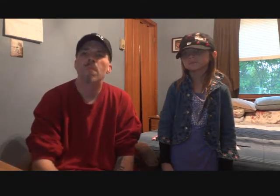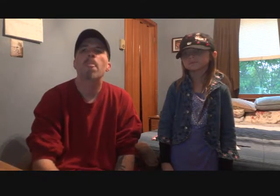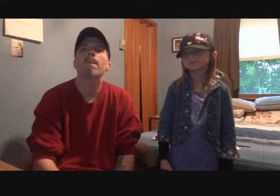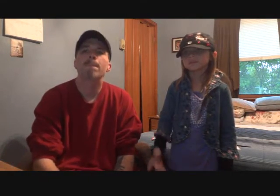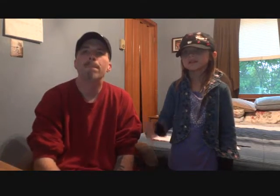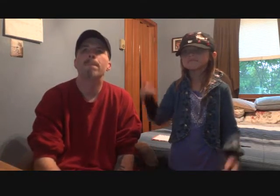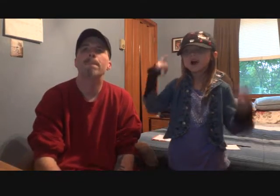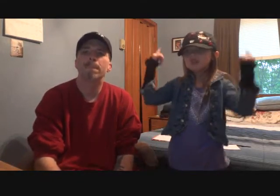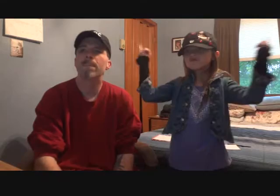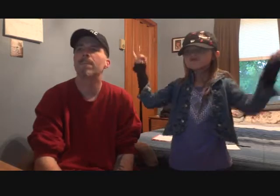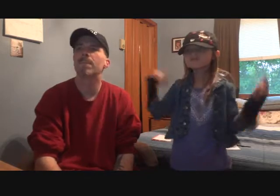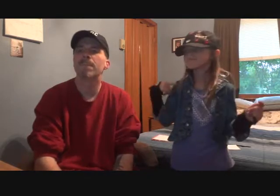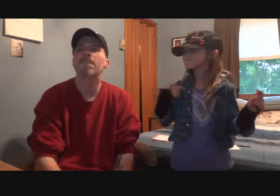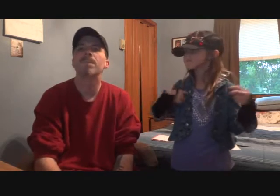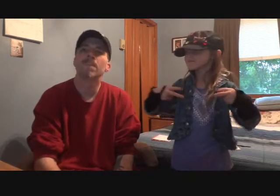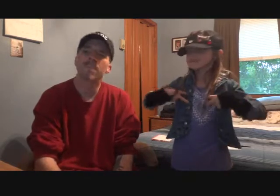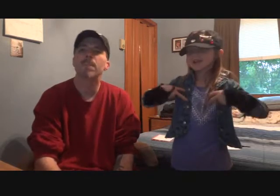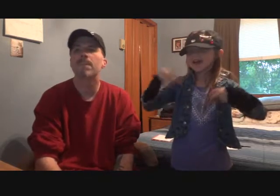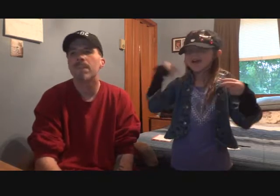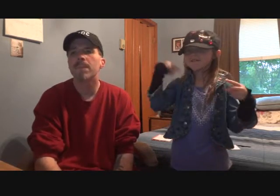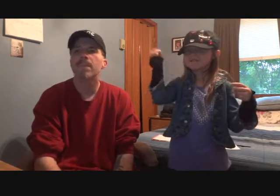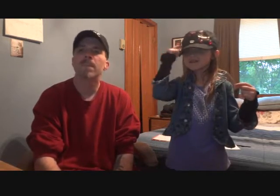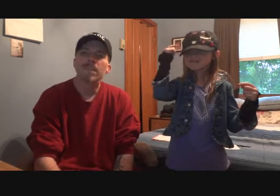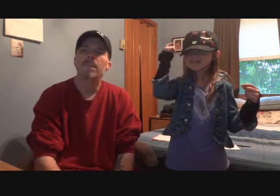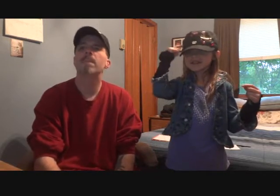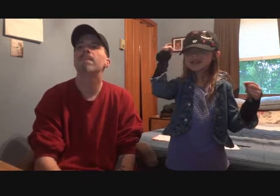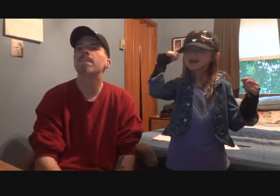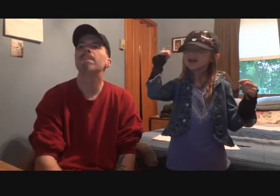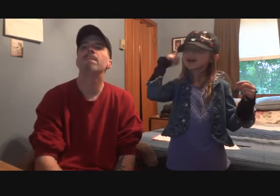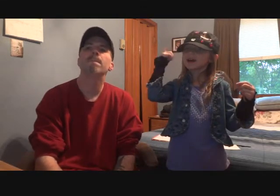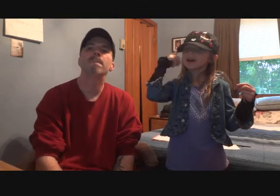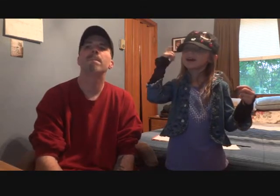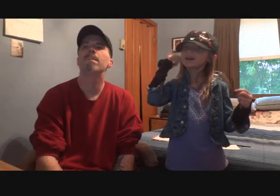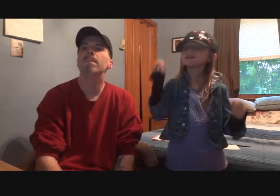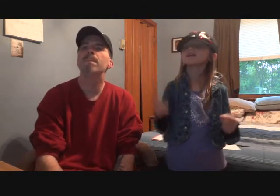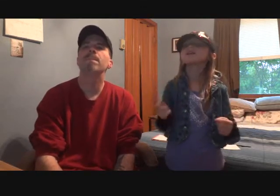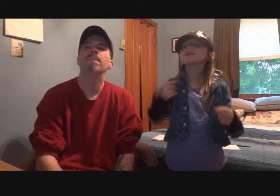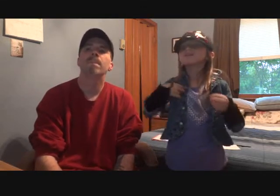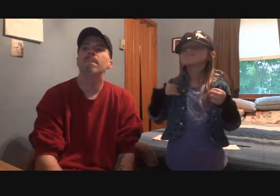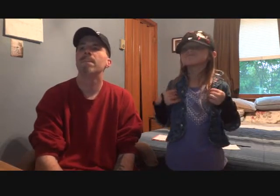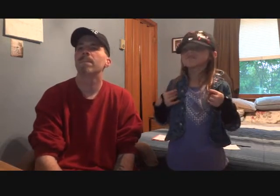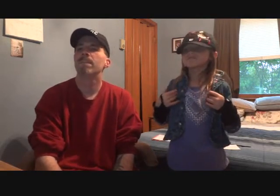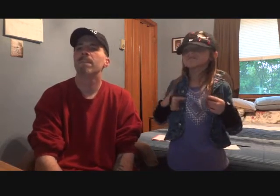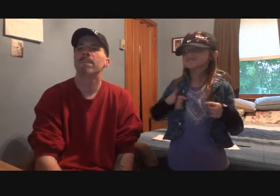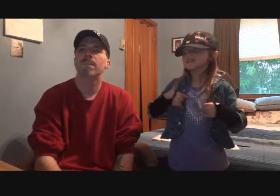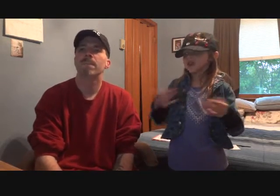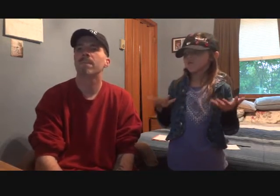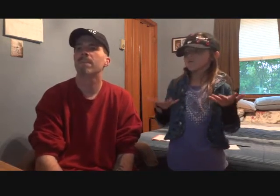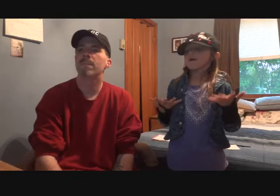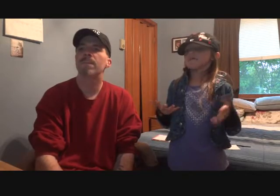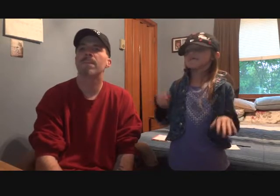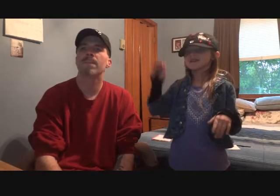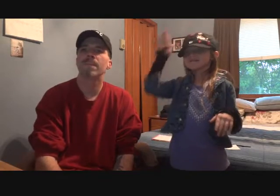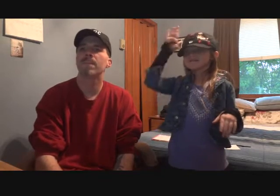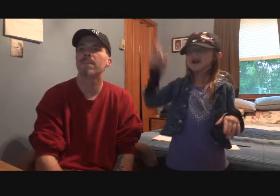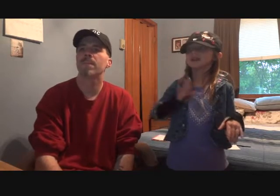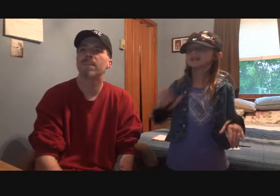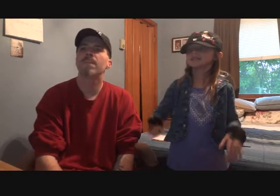In my dreams I have a plan If I got to be a wealthy man